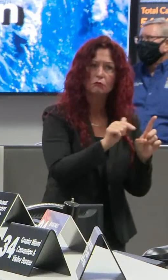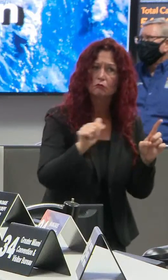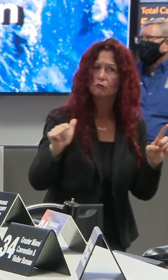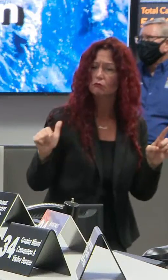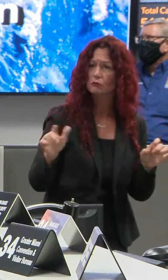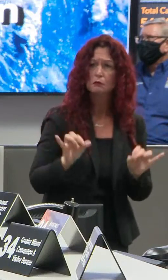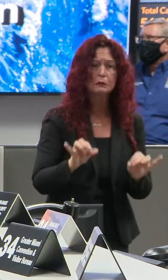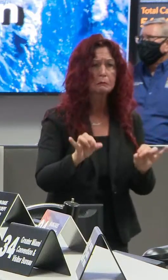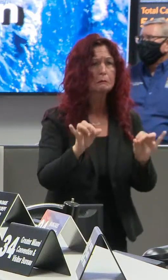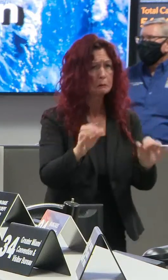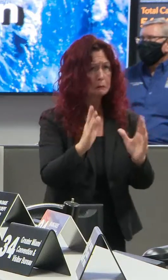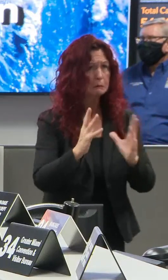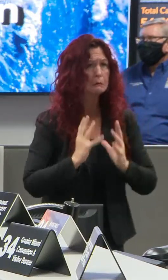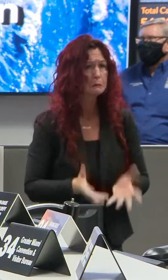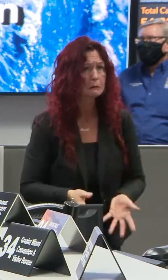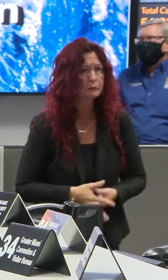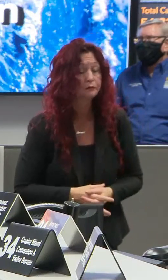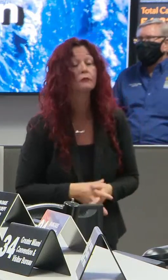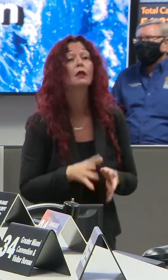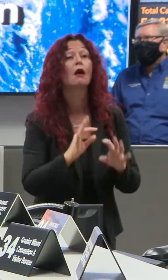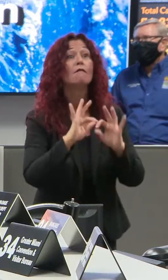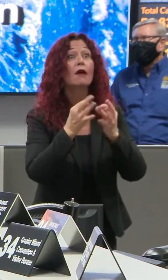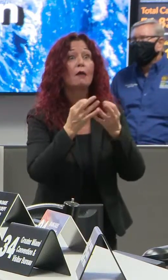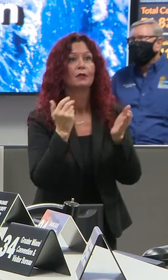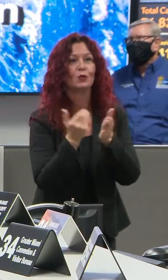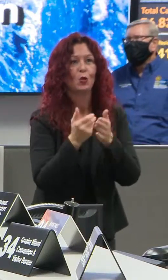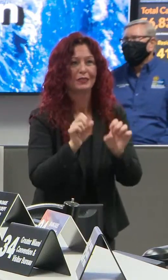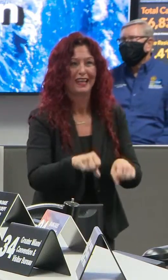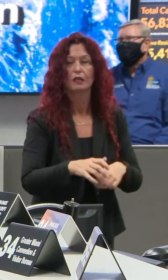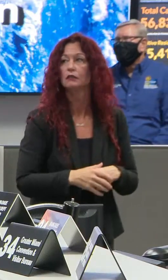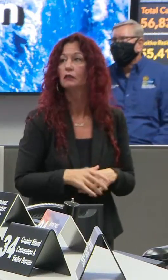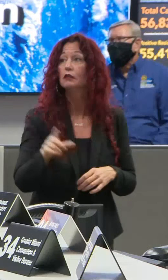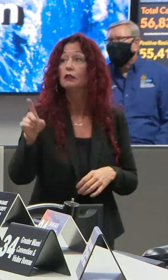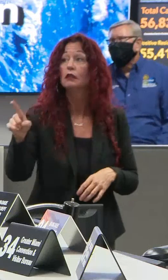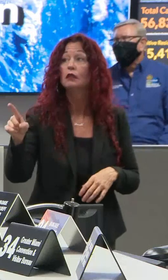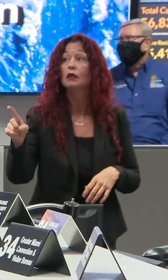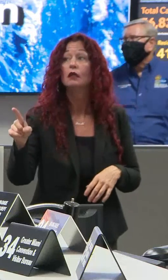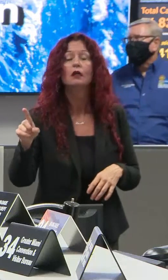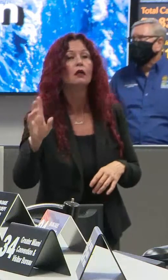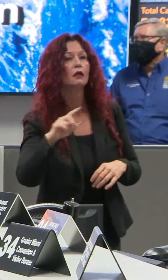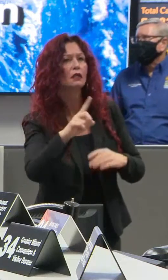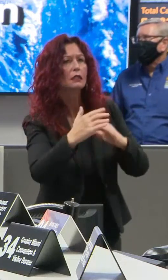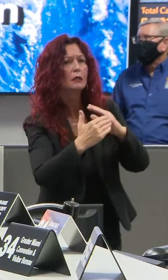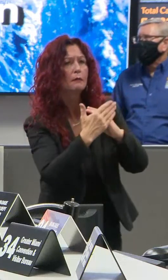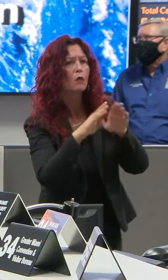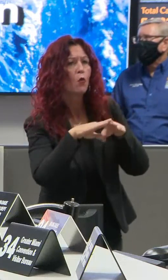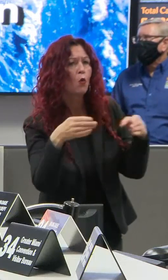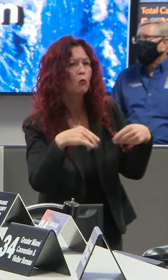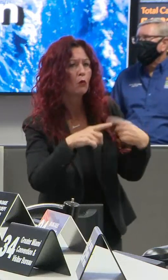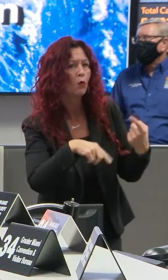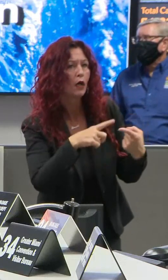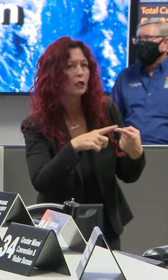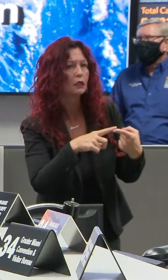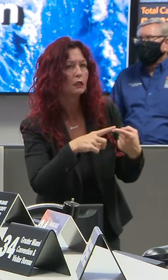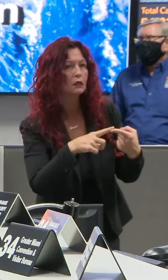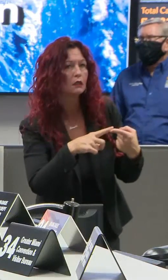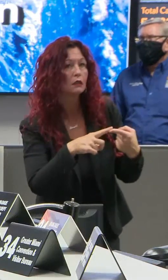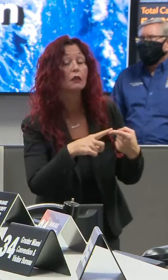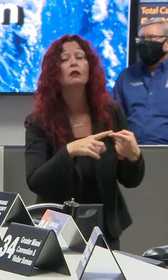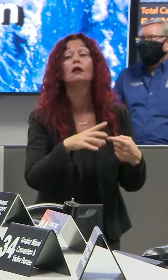6 feet. The two things, the beaches are reopening Tuesday or Wednesday? The beaches will reopen when I lift the